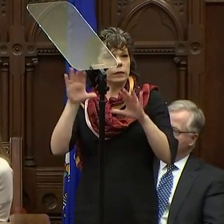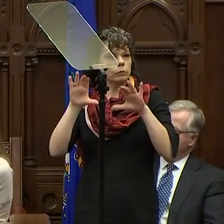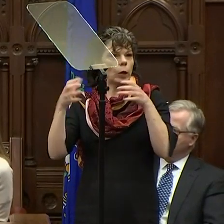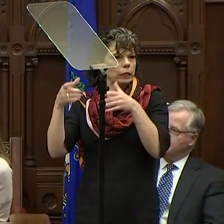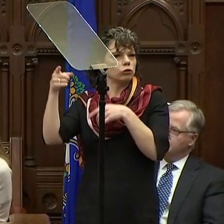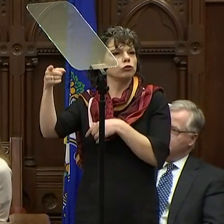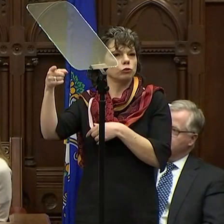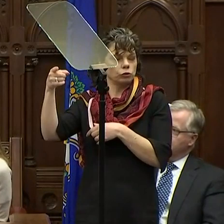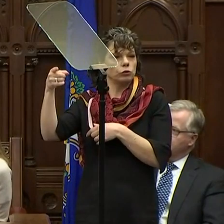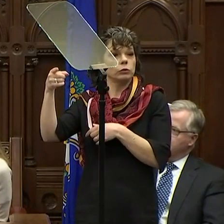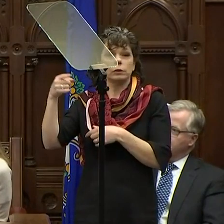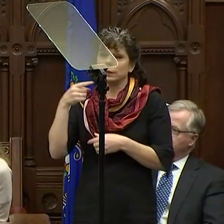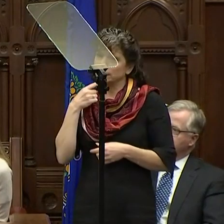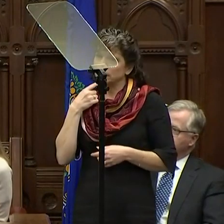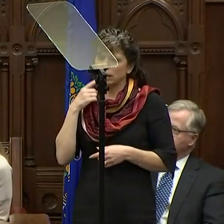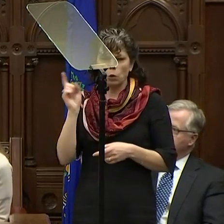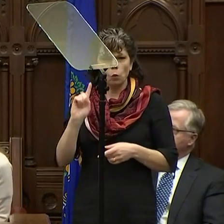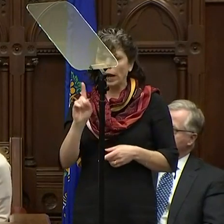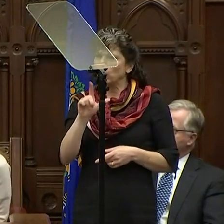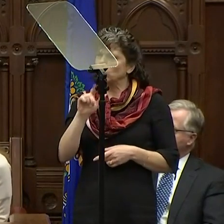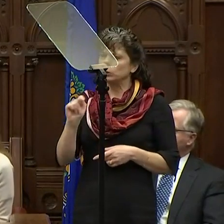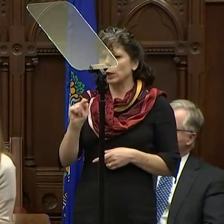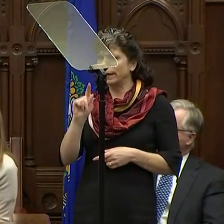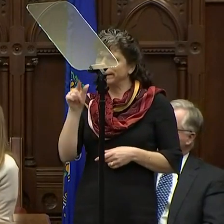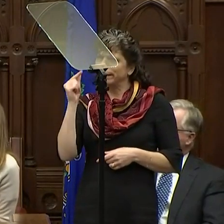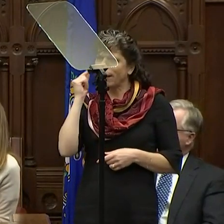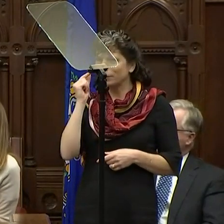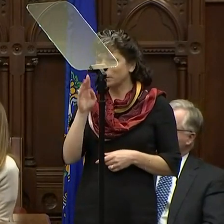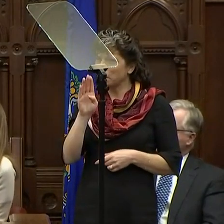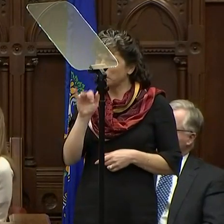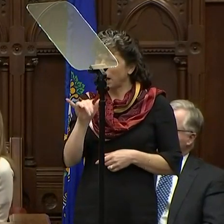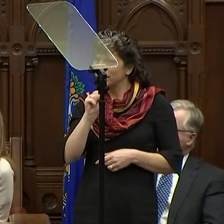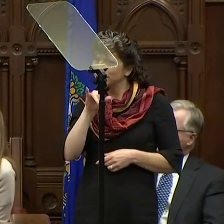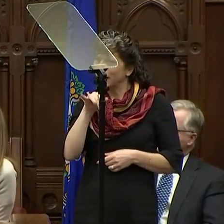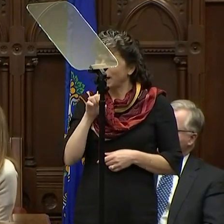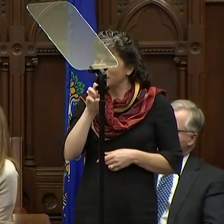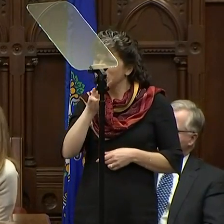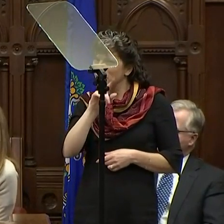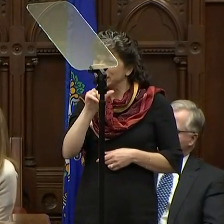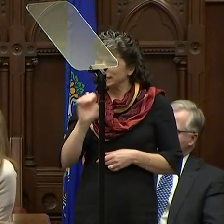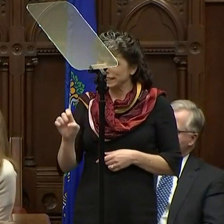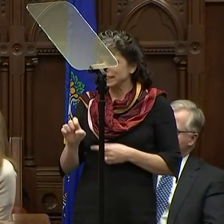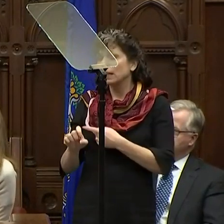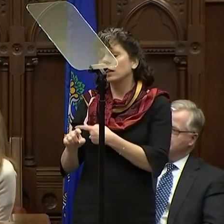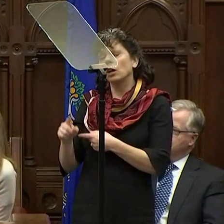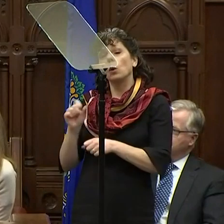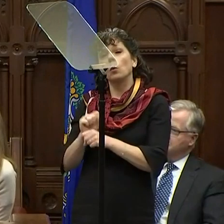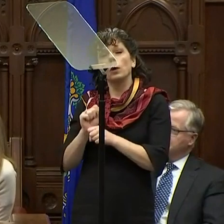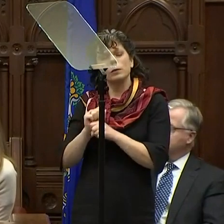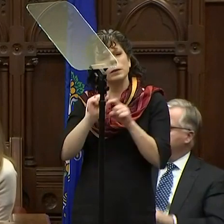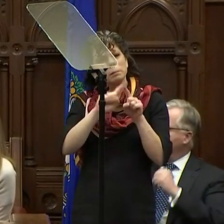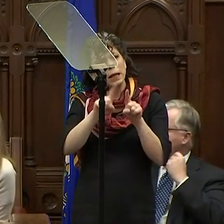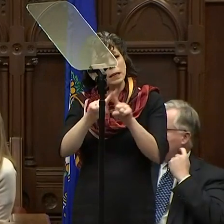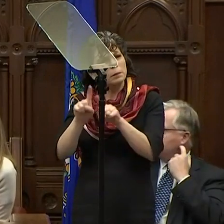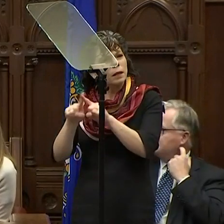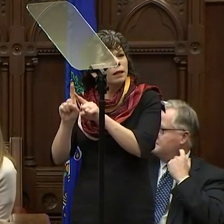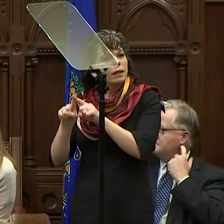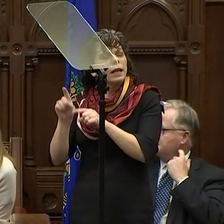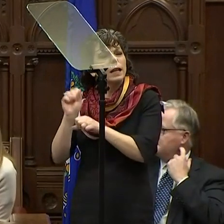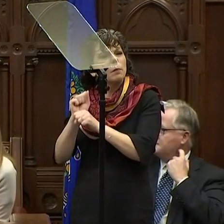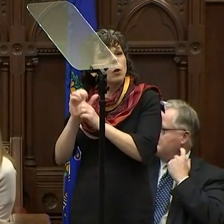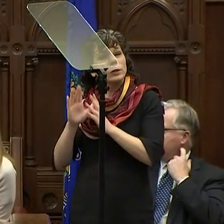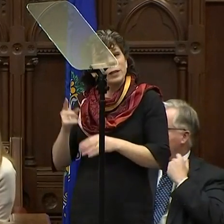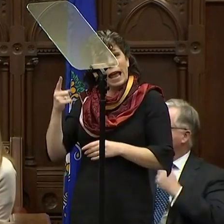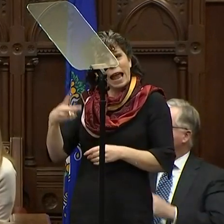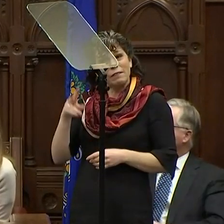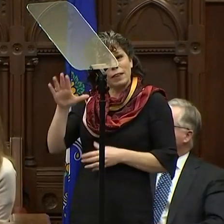say, where's Lieutenant Governor Bisewitz? She has worked with dozens of our major employers who have pledged that half of their